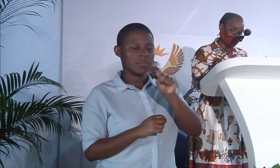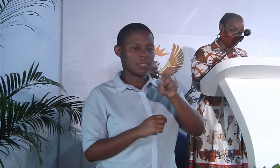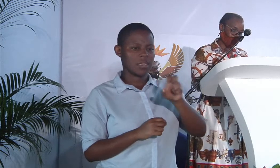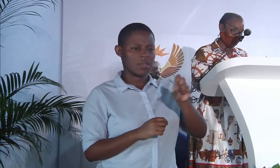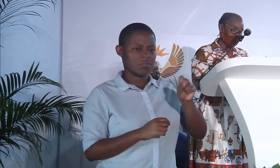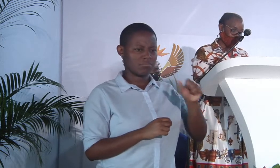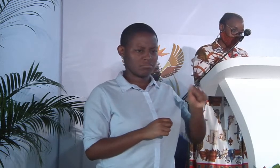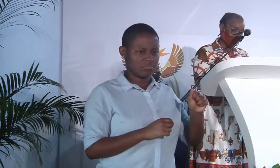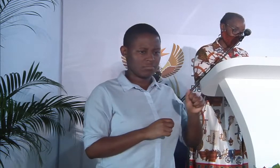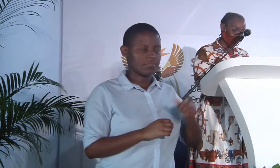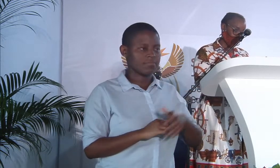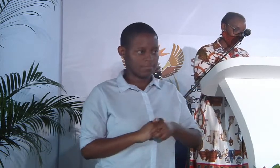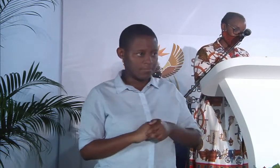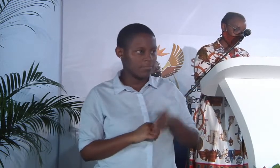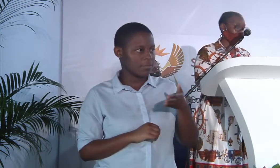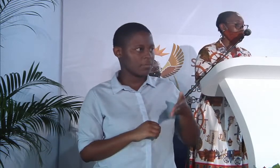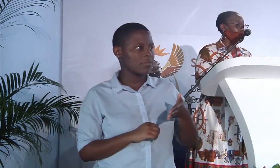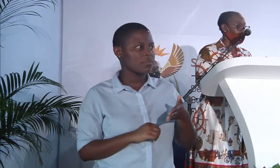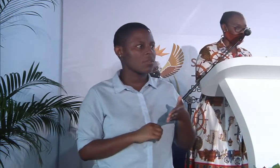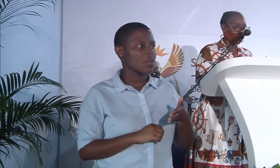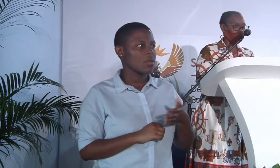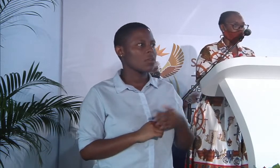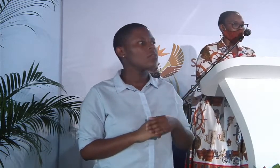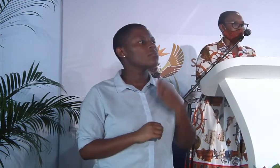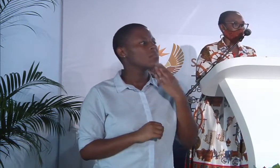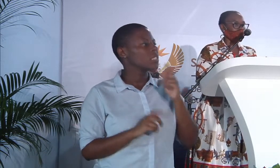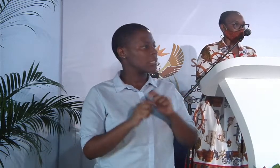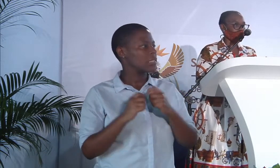gather here, Professor Mark and the team.